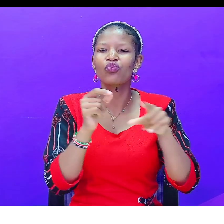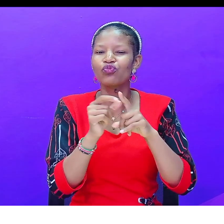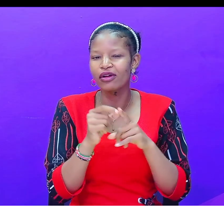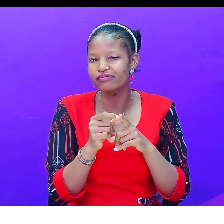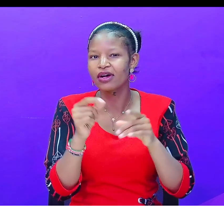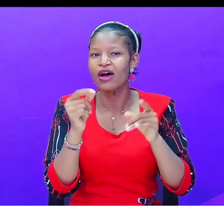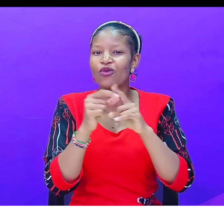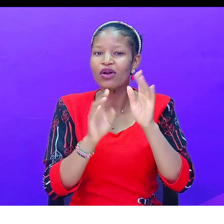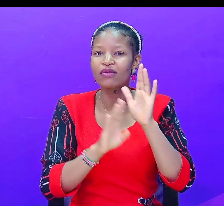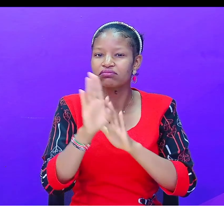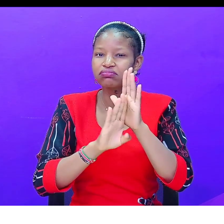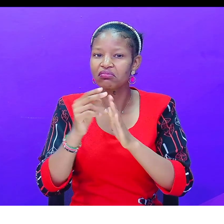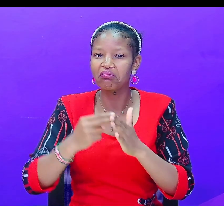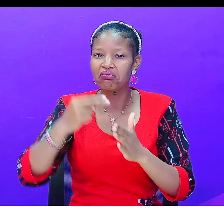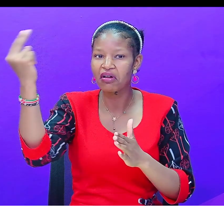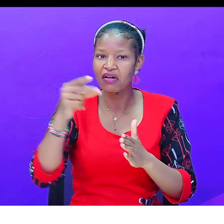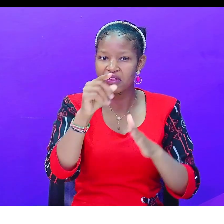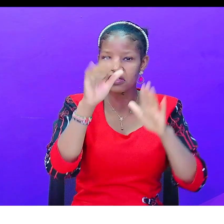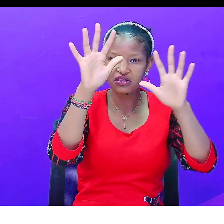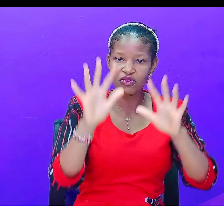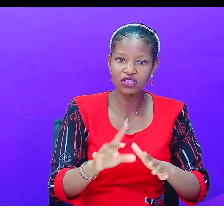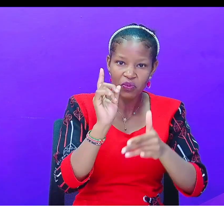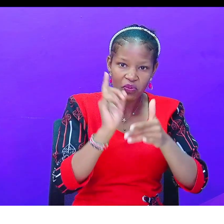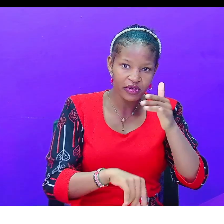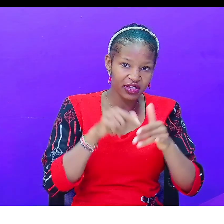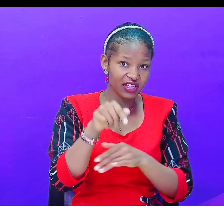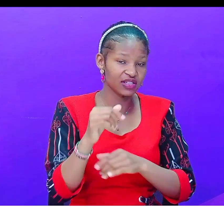importance of practical strategies over mere political rhetoric.